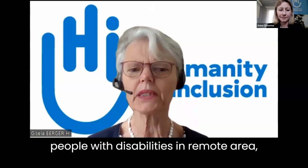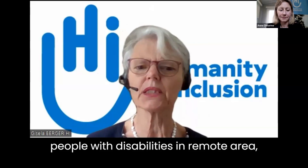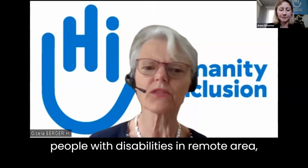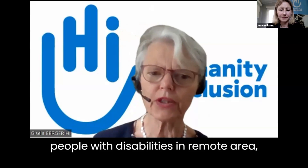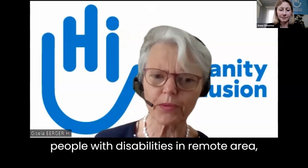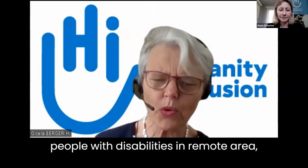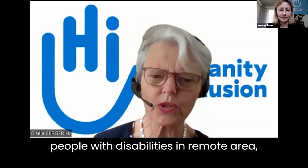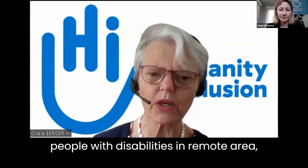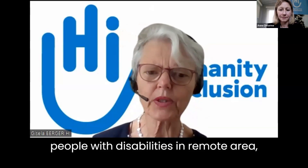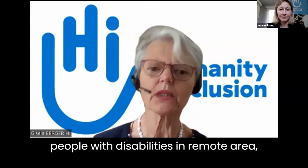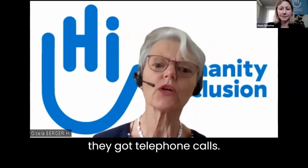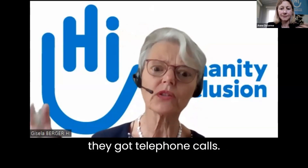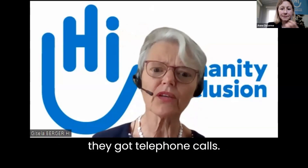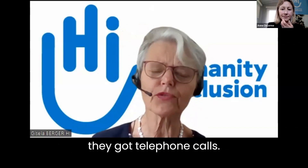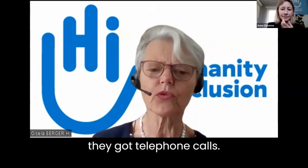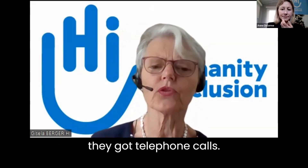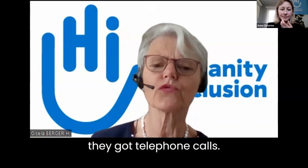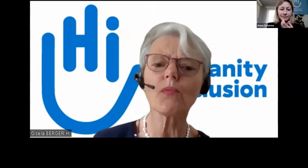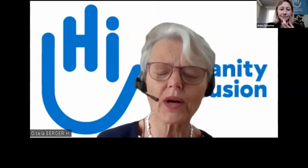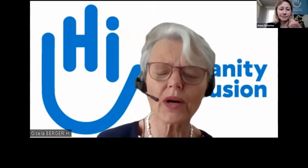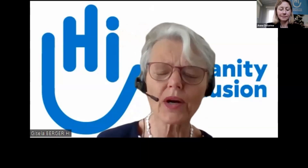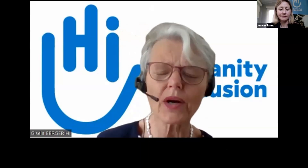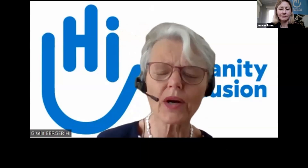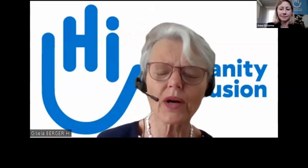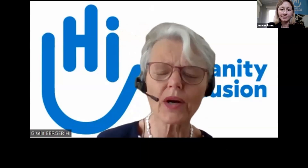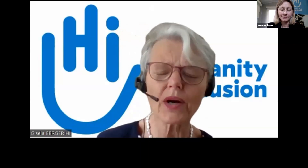with disabilities in remote area. They got telephone calls from